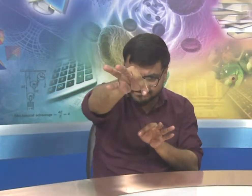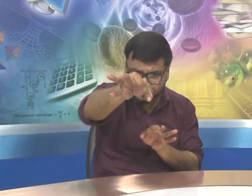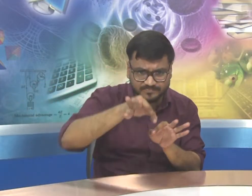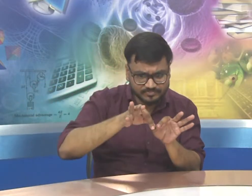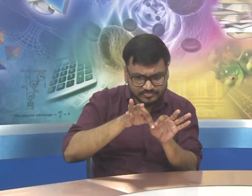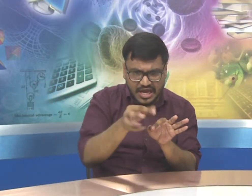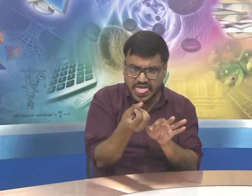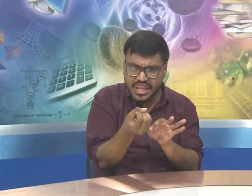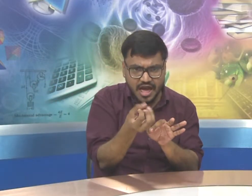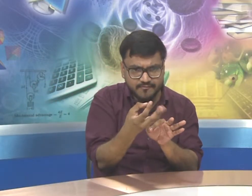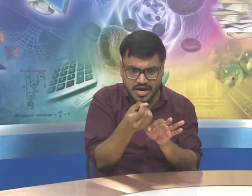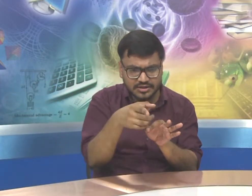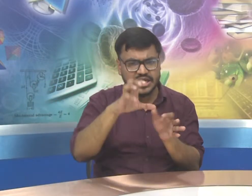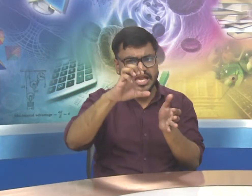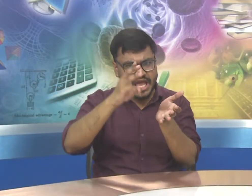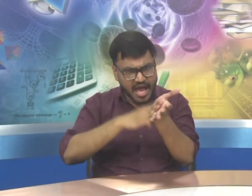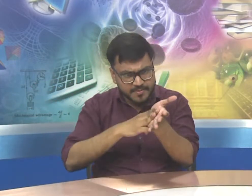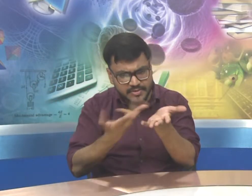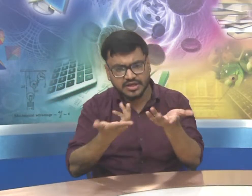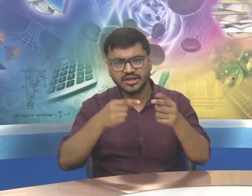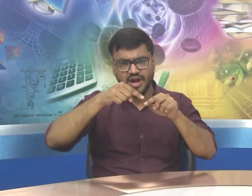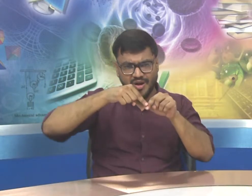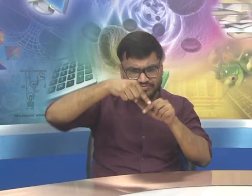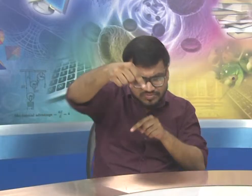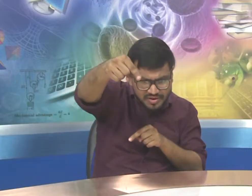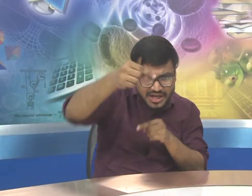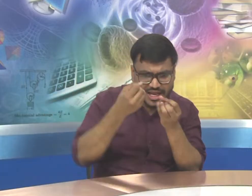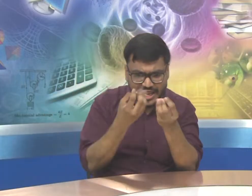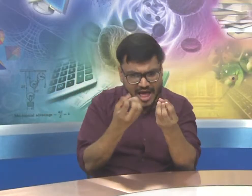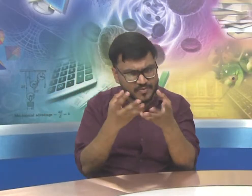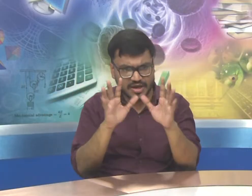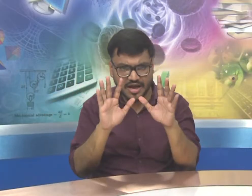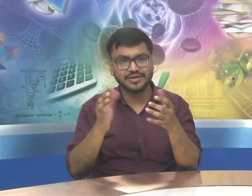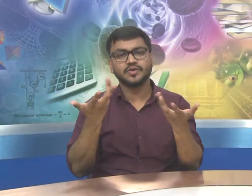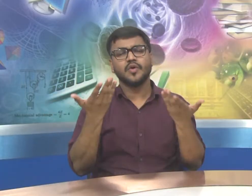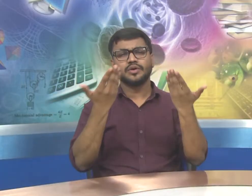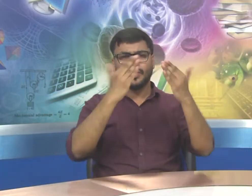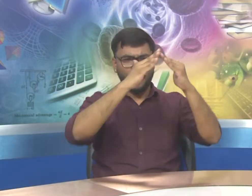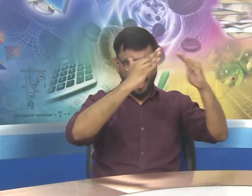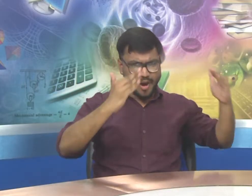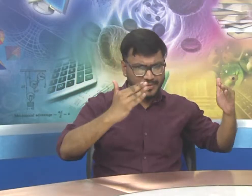we use special units